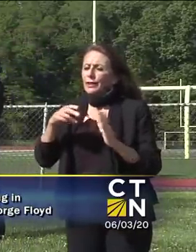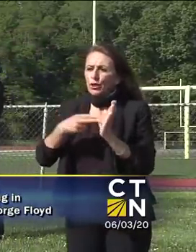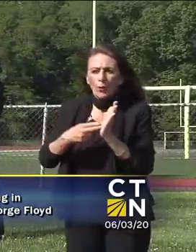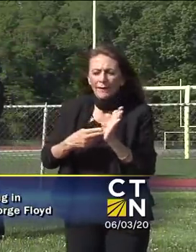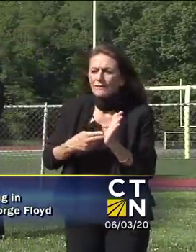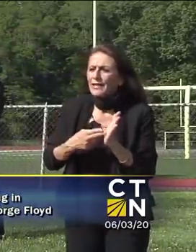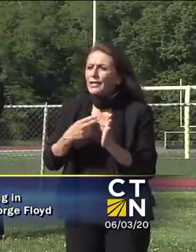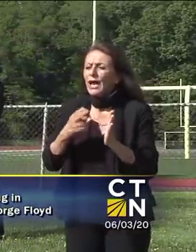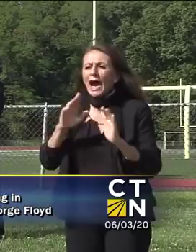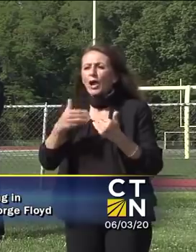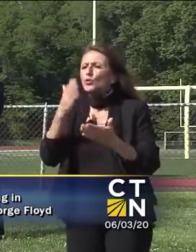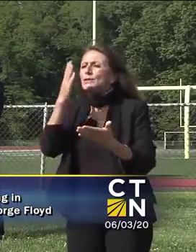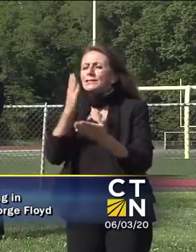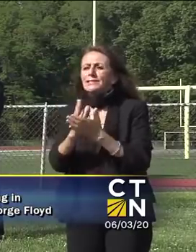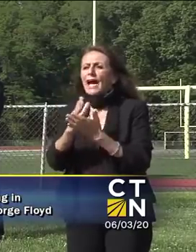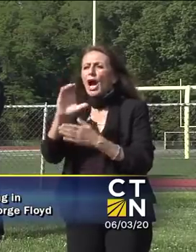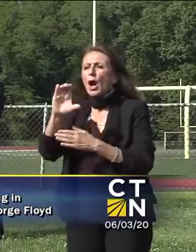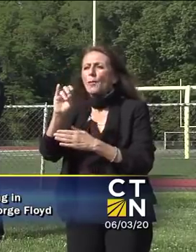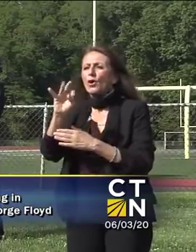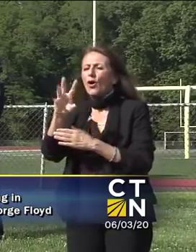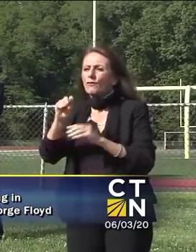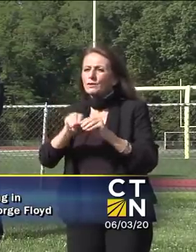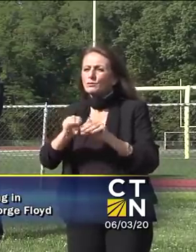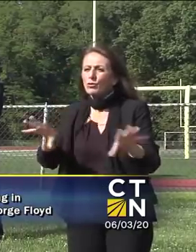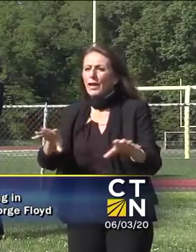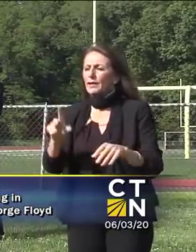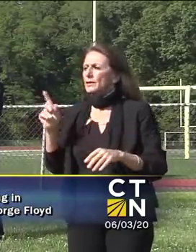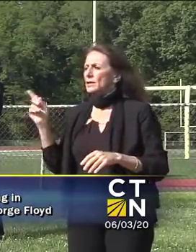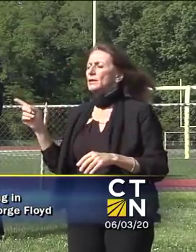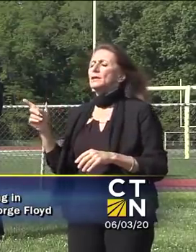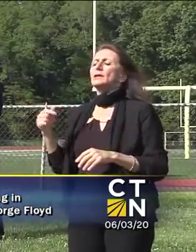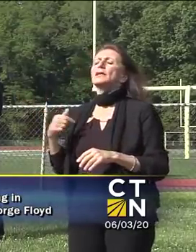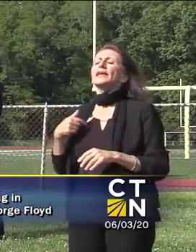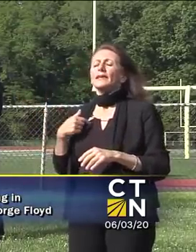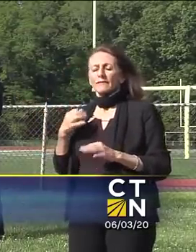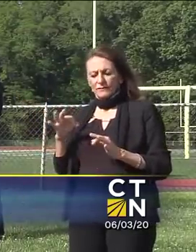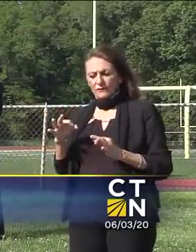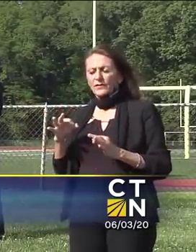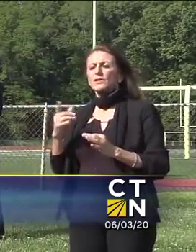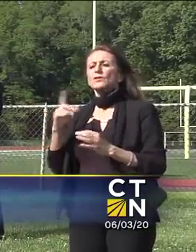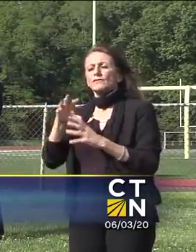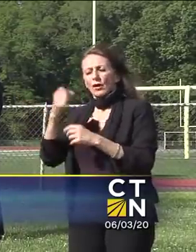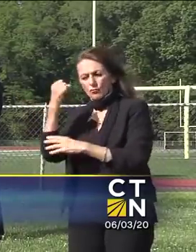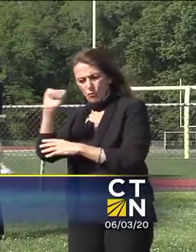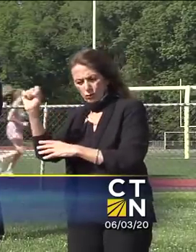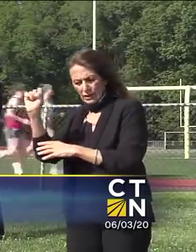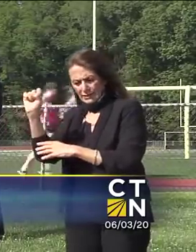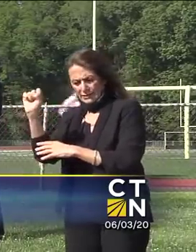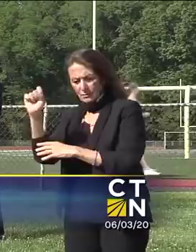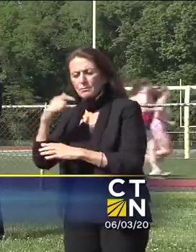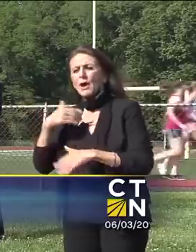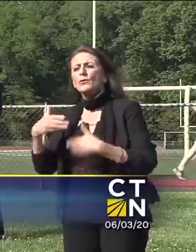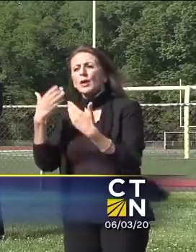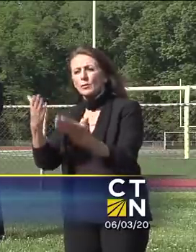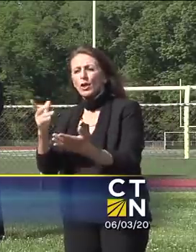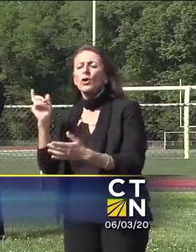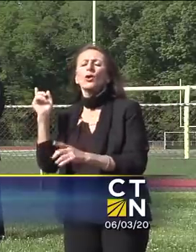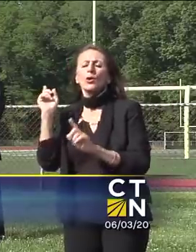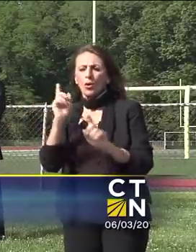infection? Yeah, I would go to one of those drive-through testing facilities and get yourself tested if you've been